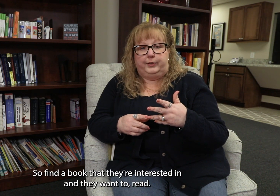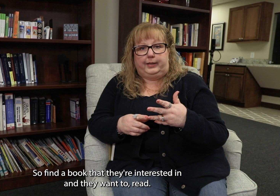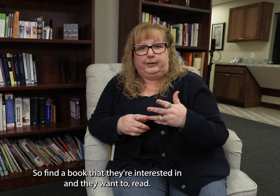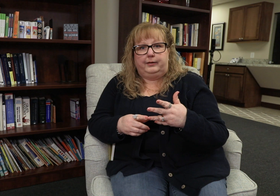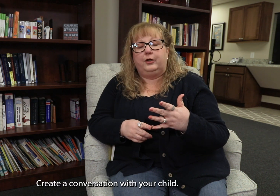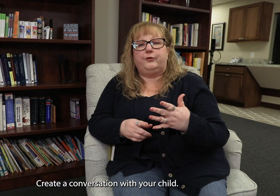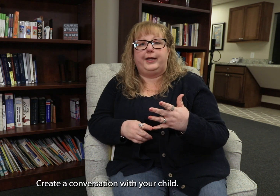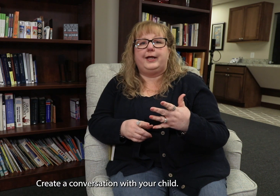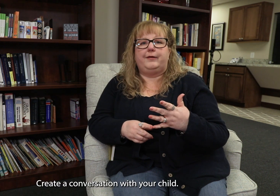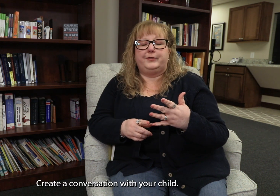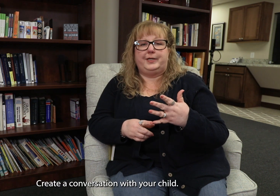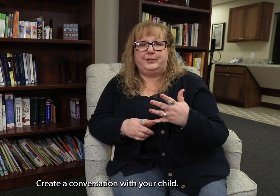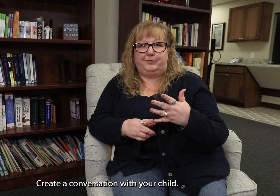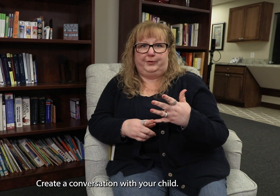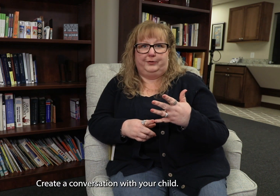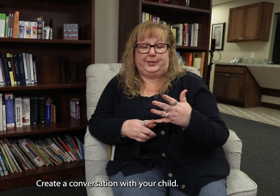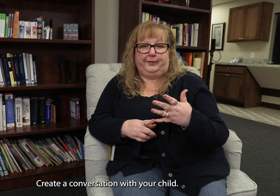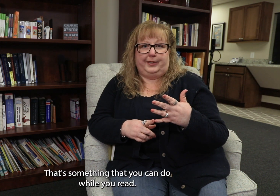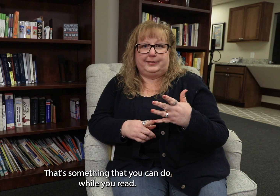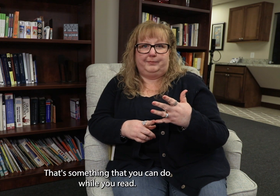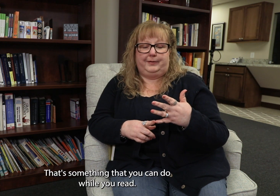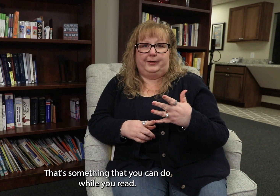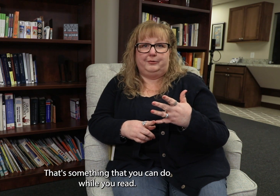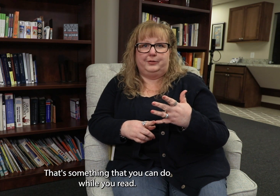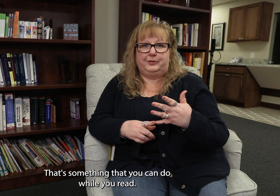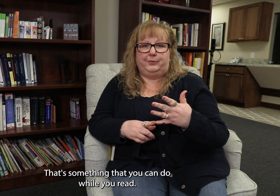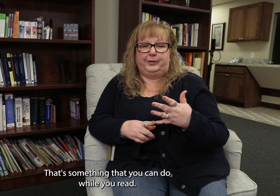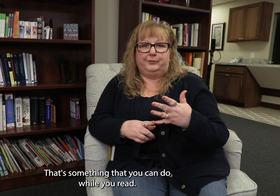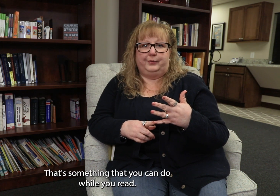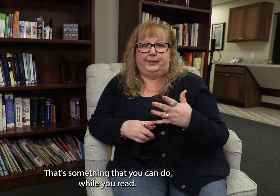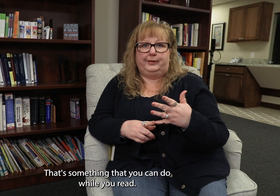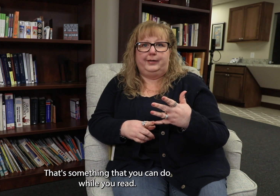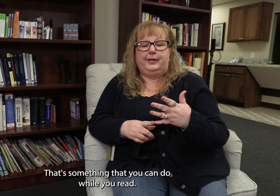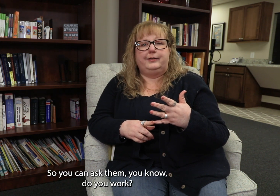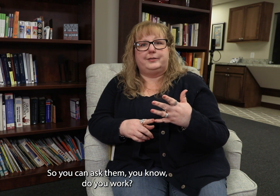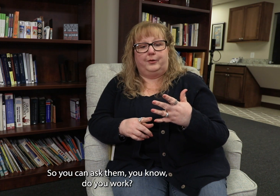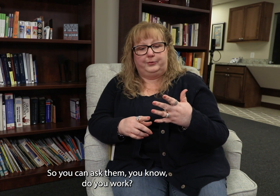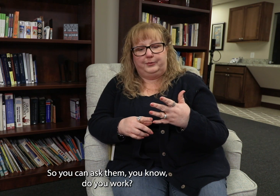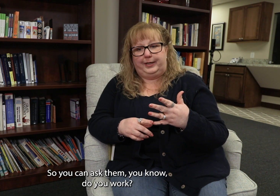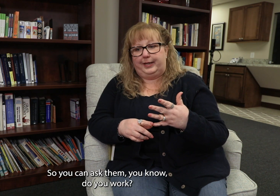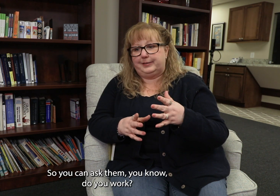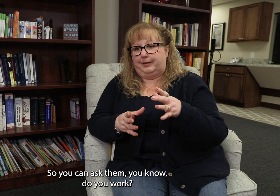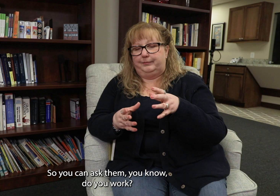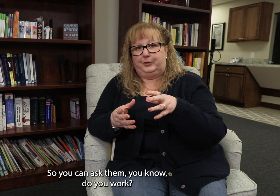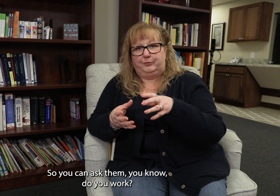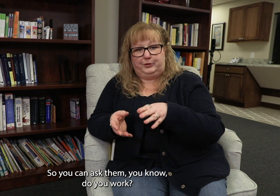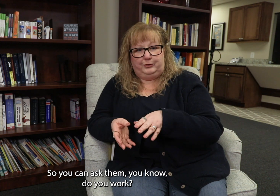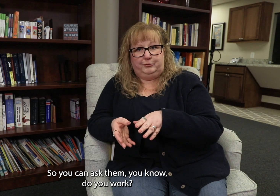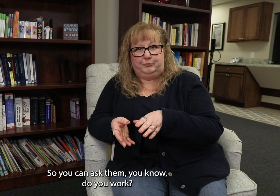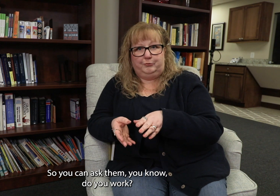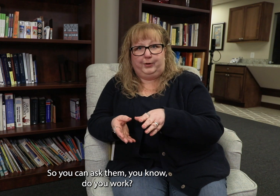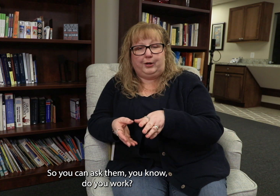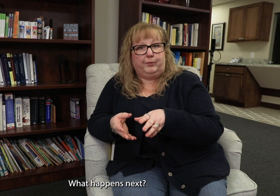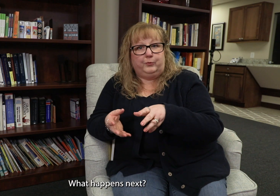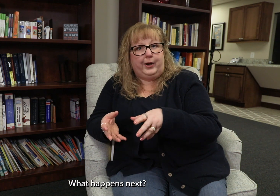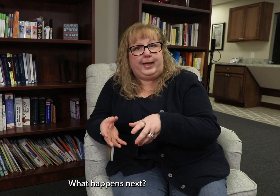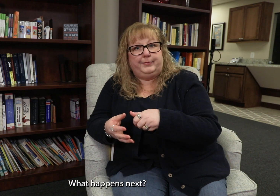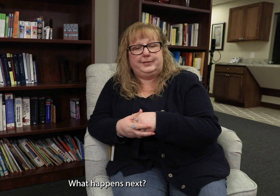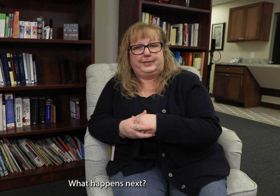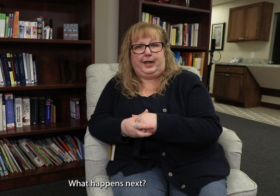read. Create a conversation with your child. That's something that you can do while you read. So you can ask them, you know, what happens